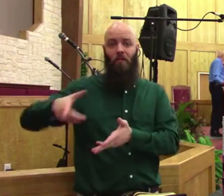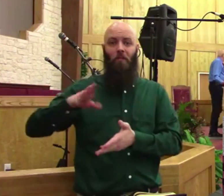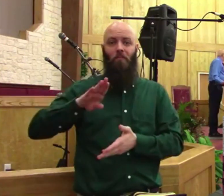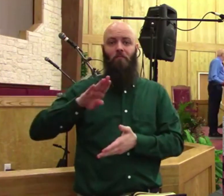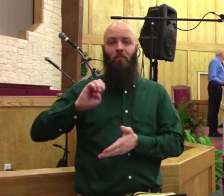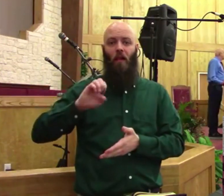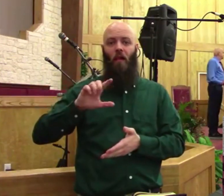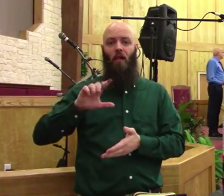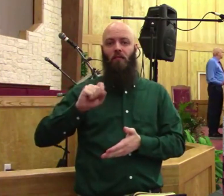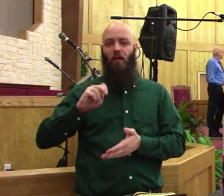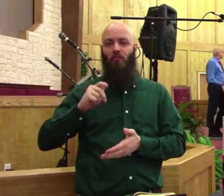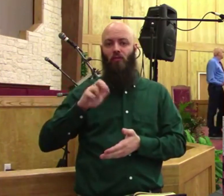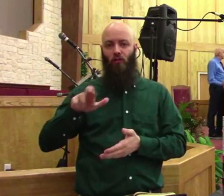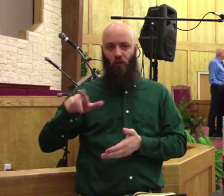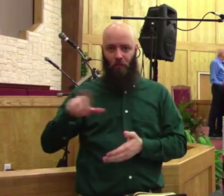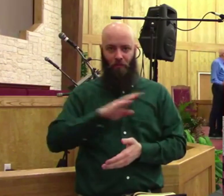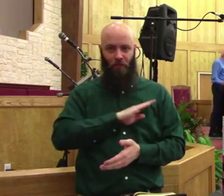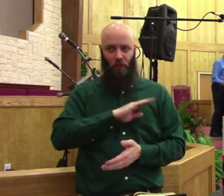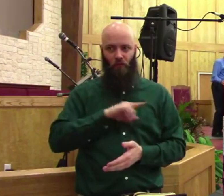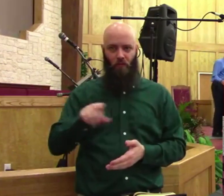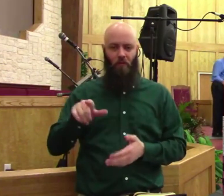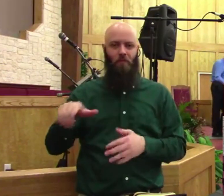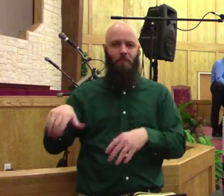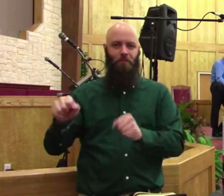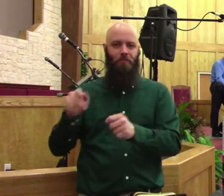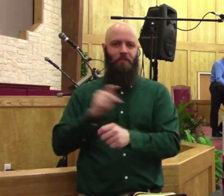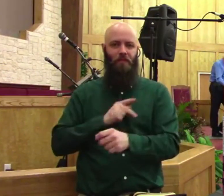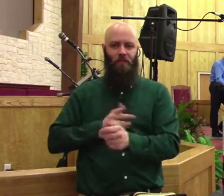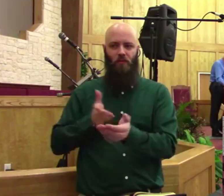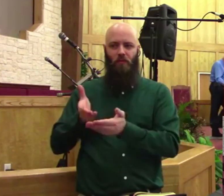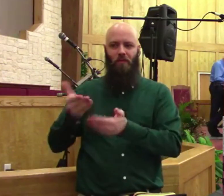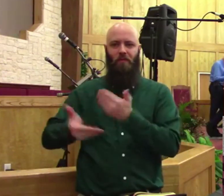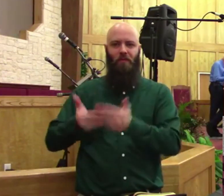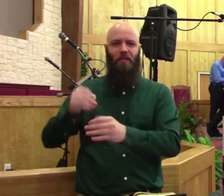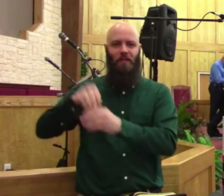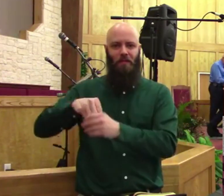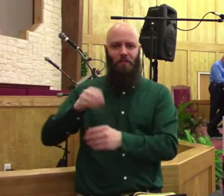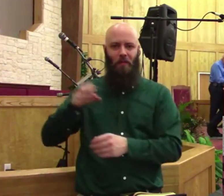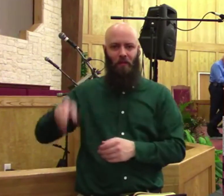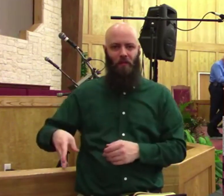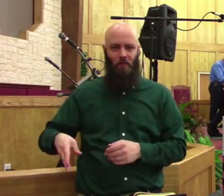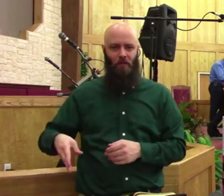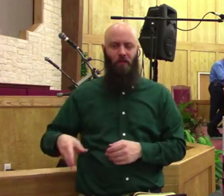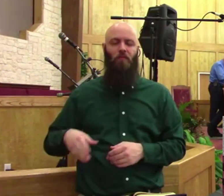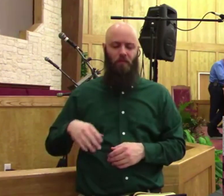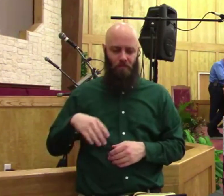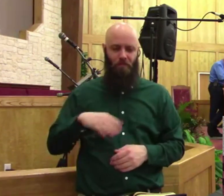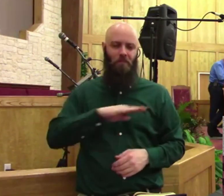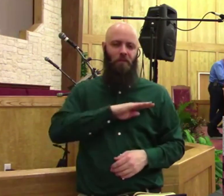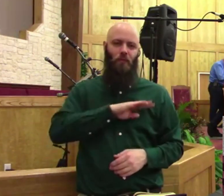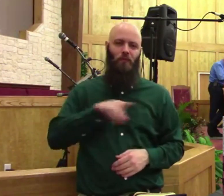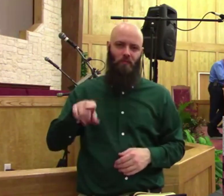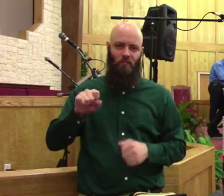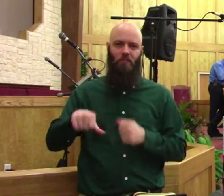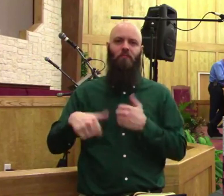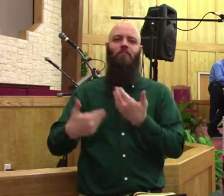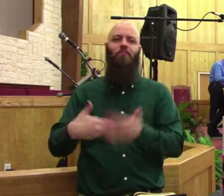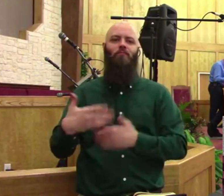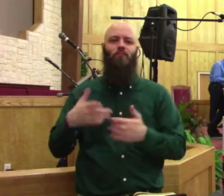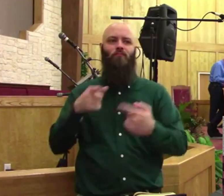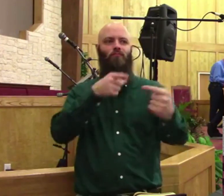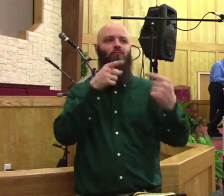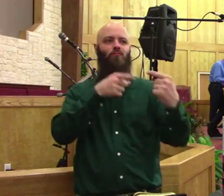to serve as king in Babylon. And Belshazzar is able to kind of fight off the